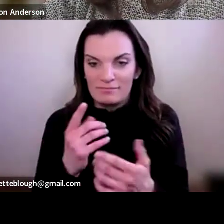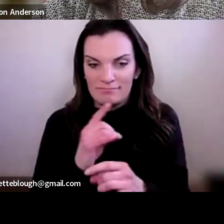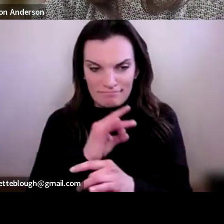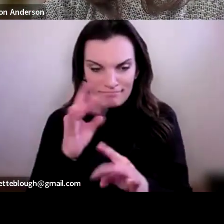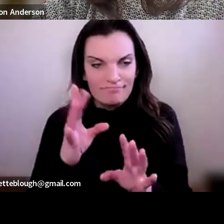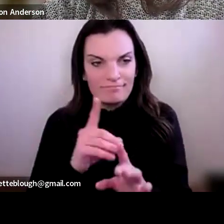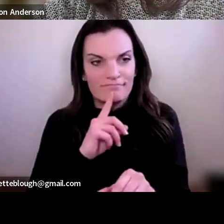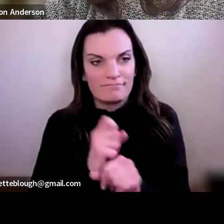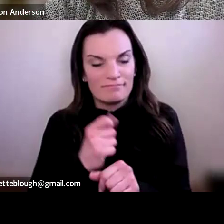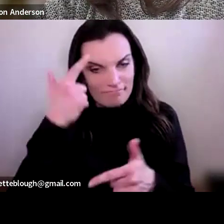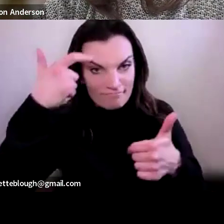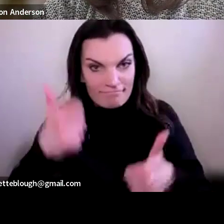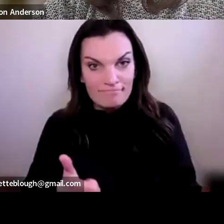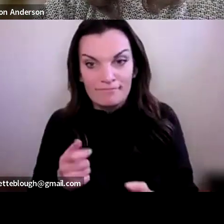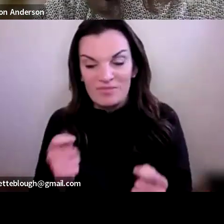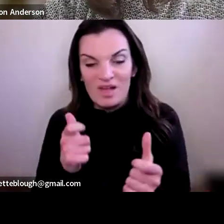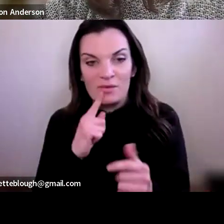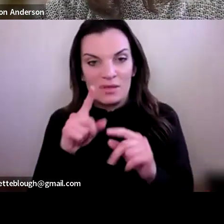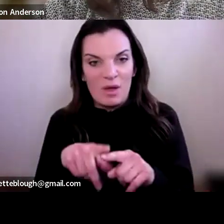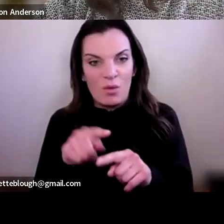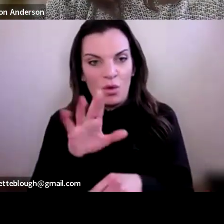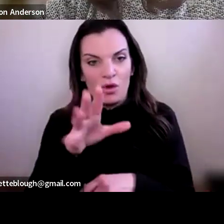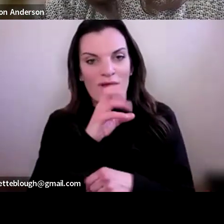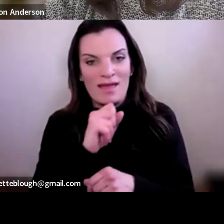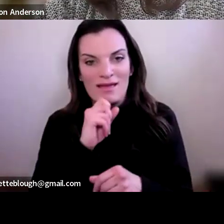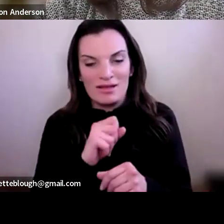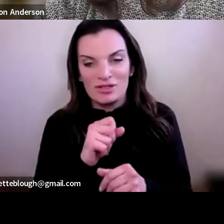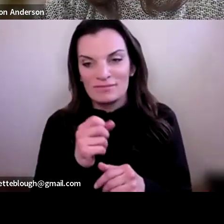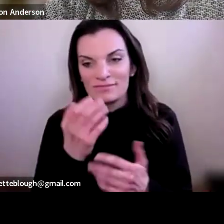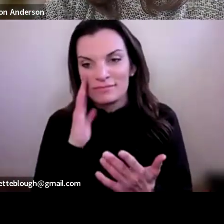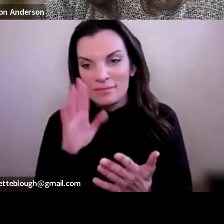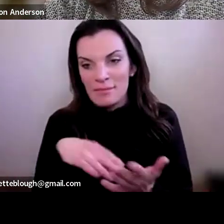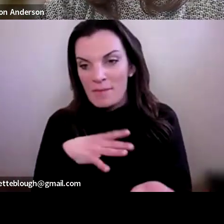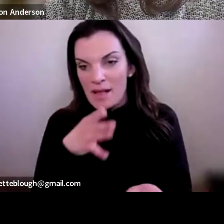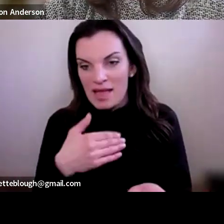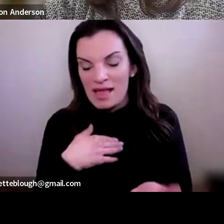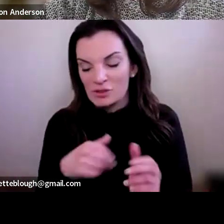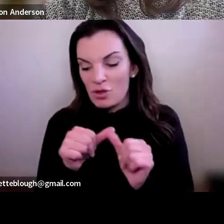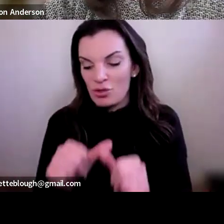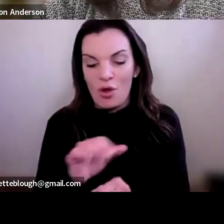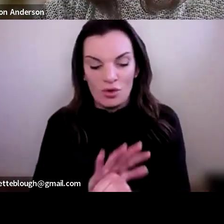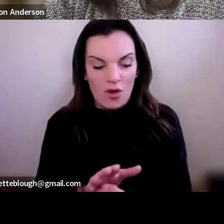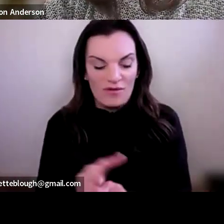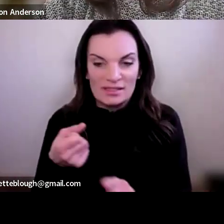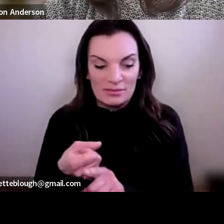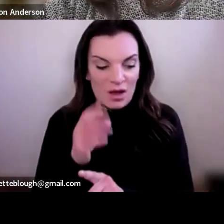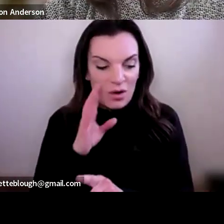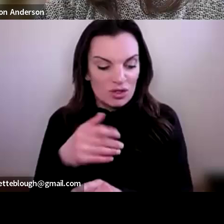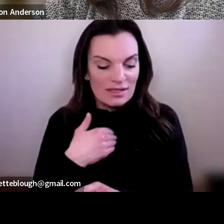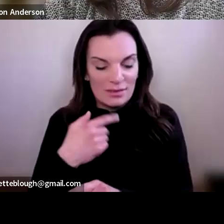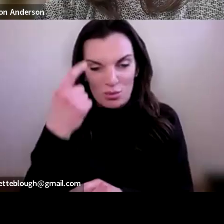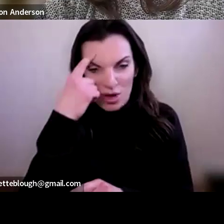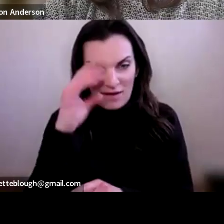really depends on your age cohort. So my mother also has some long COVID symptoms, and I know she experiences brain fog,